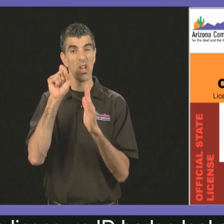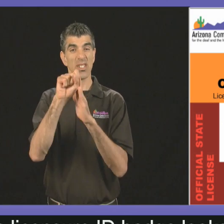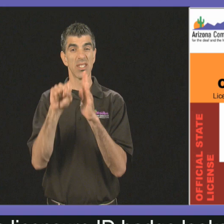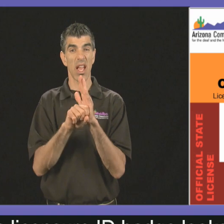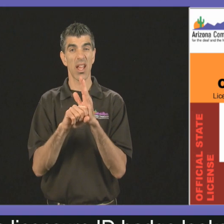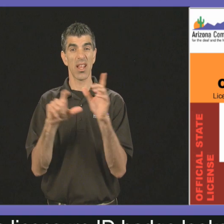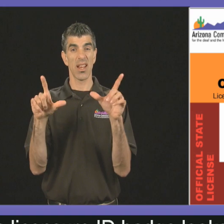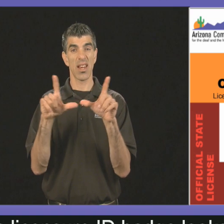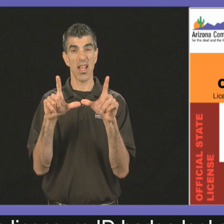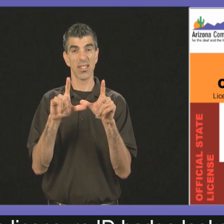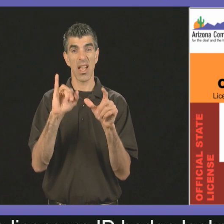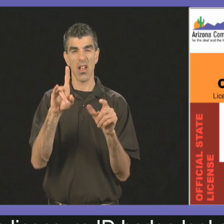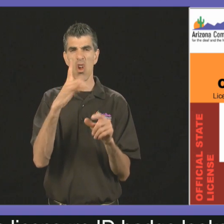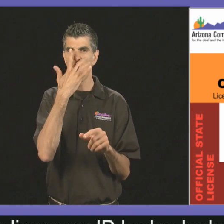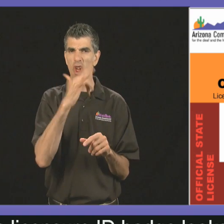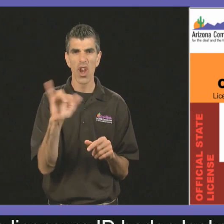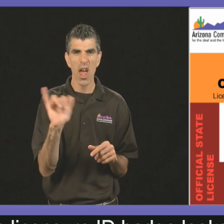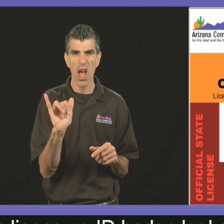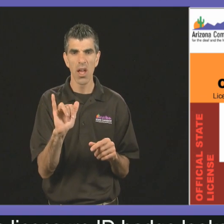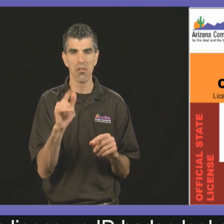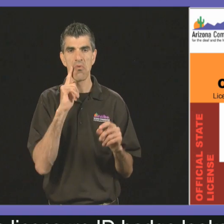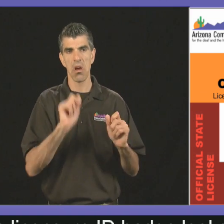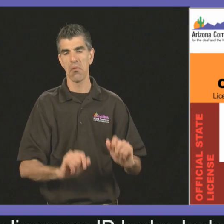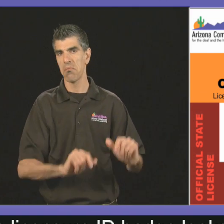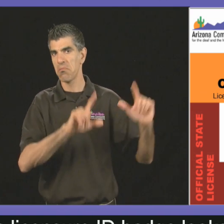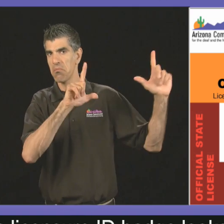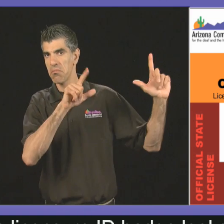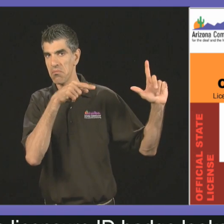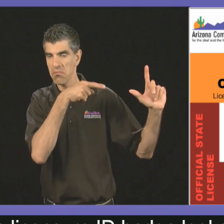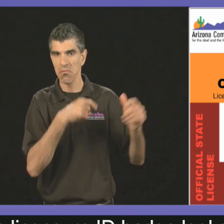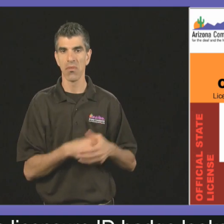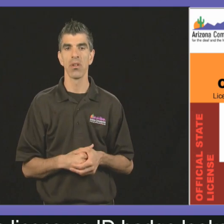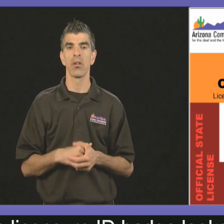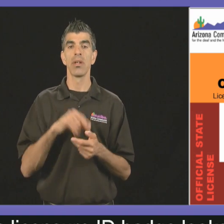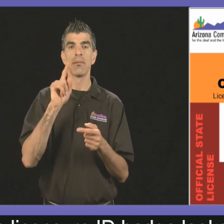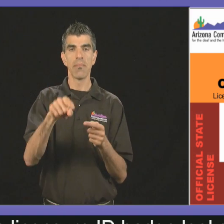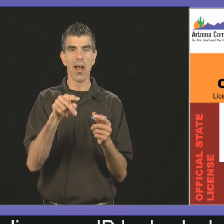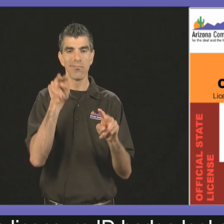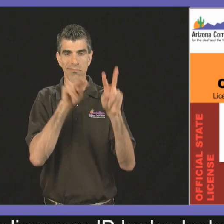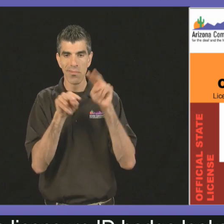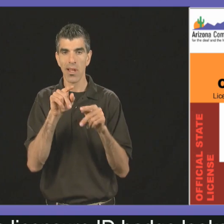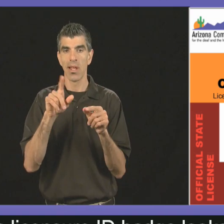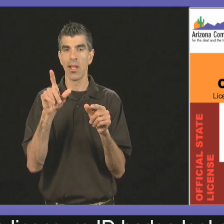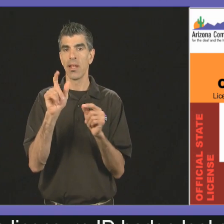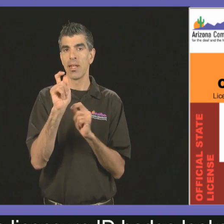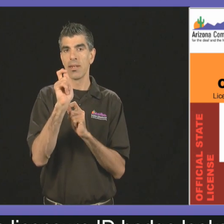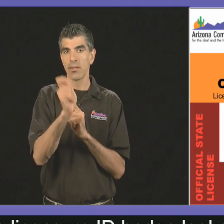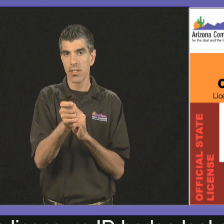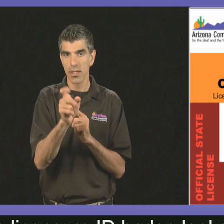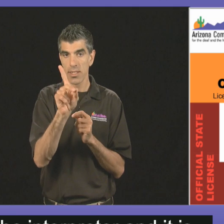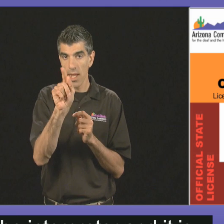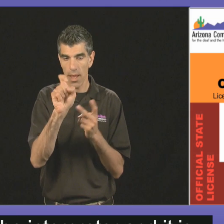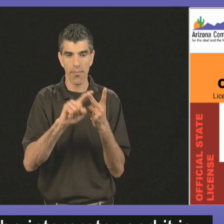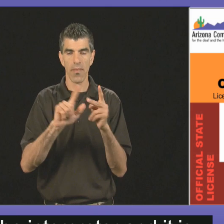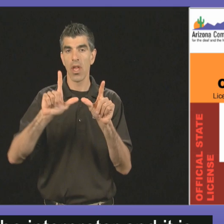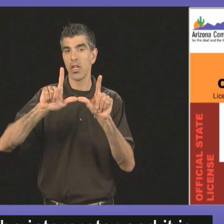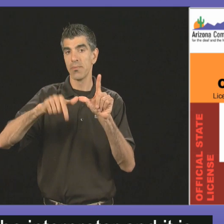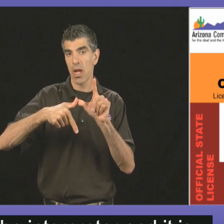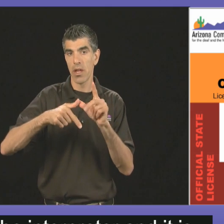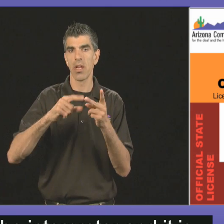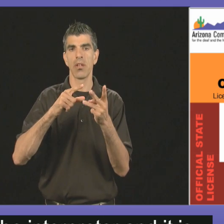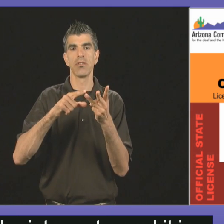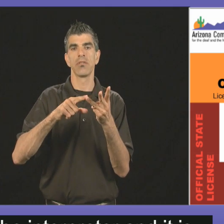This is what a licensure ID badge looks like. It has the issuance date, expiration date, the name of